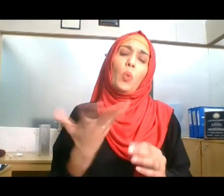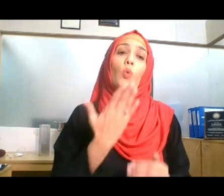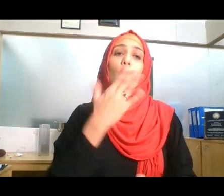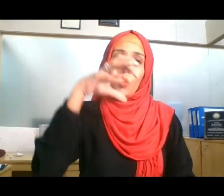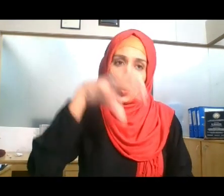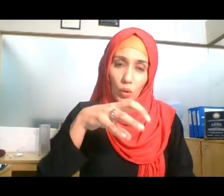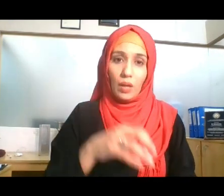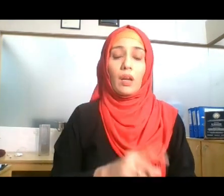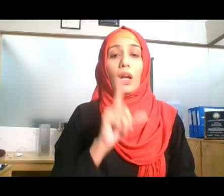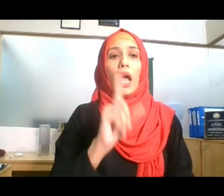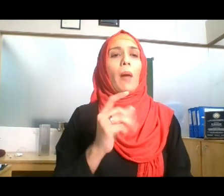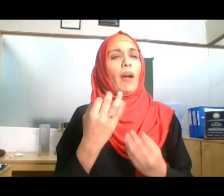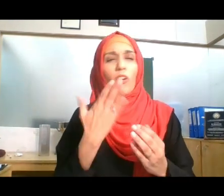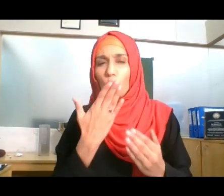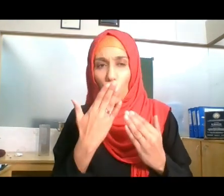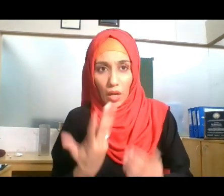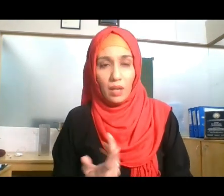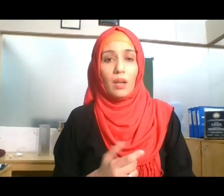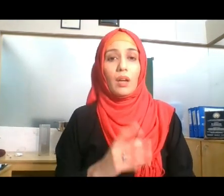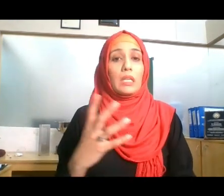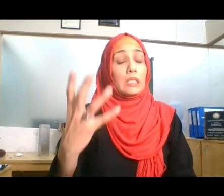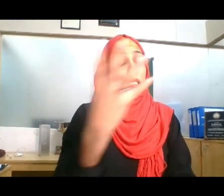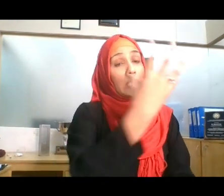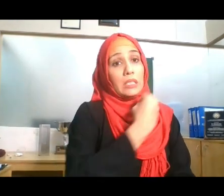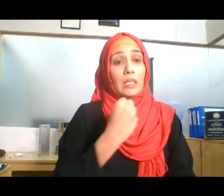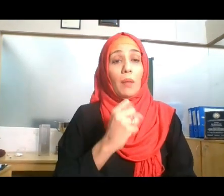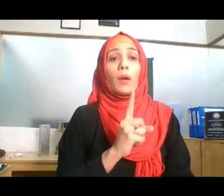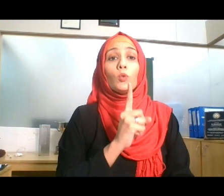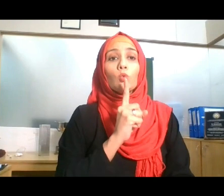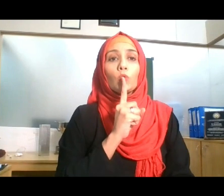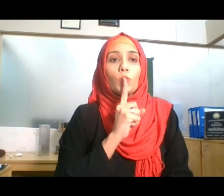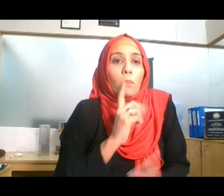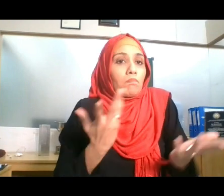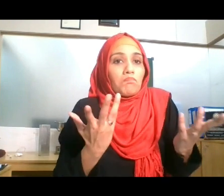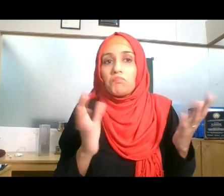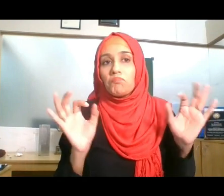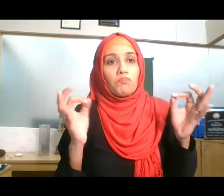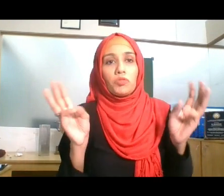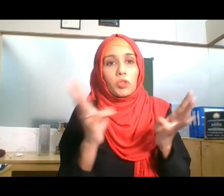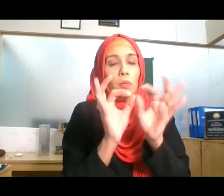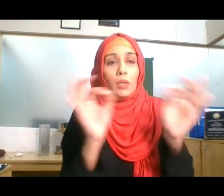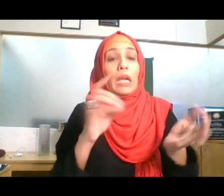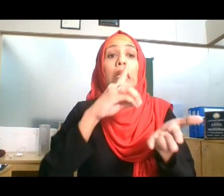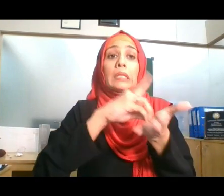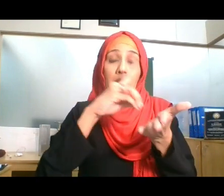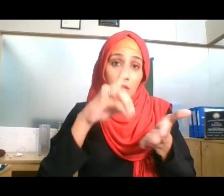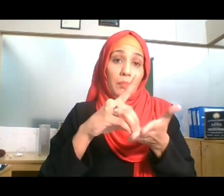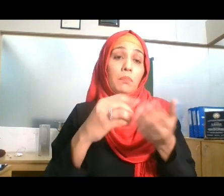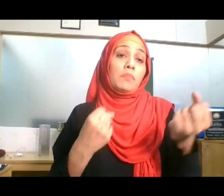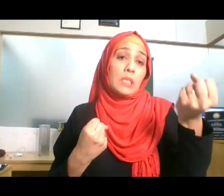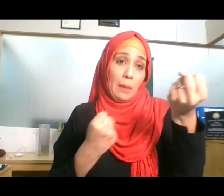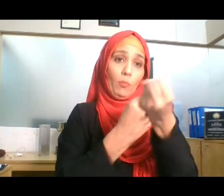or tertiary education, there has been a complete silence on that. DeafReach has been very